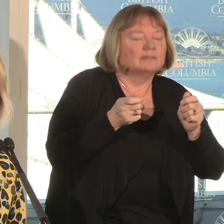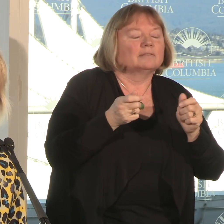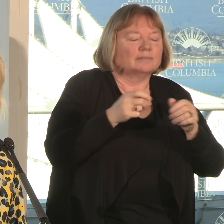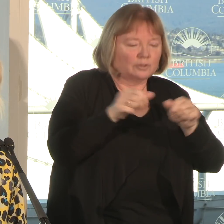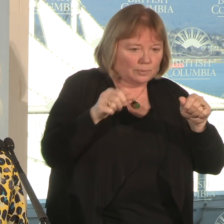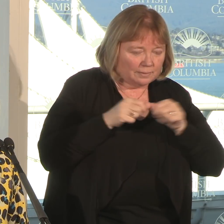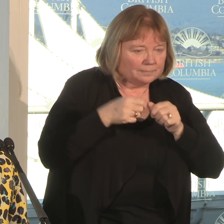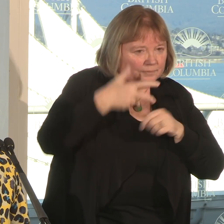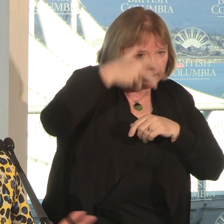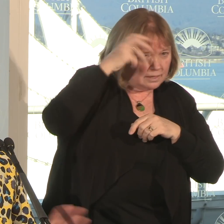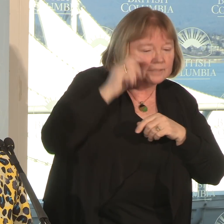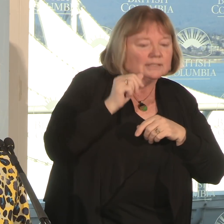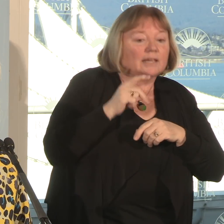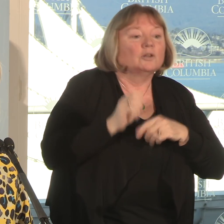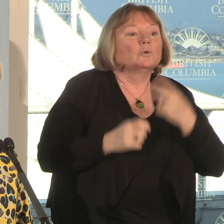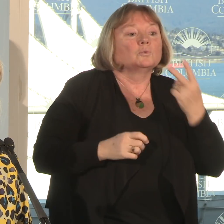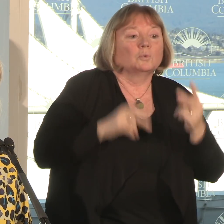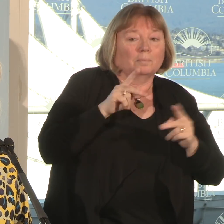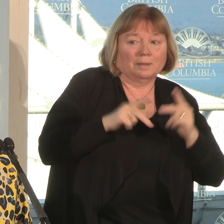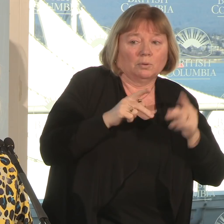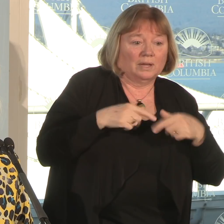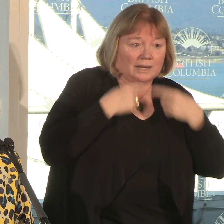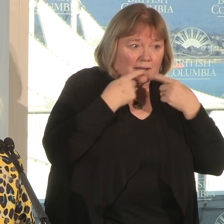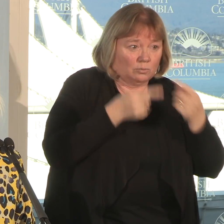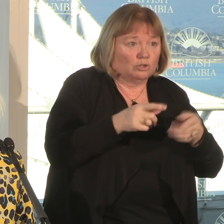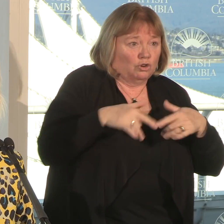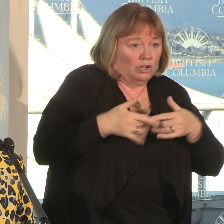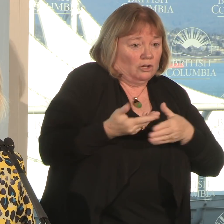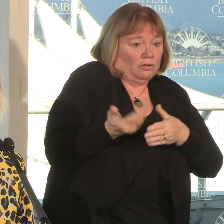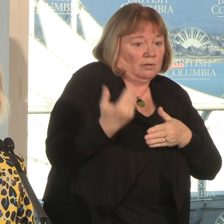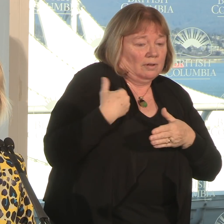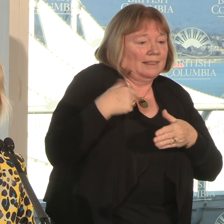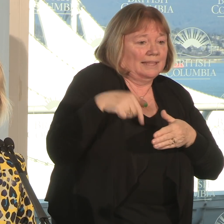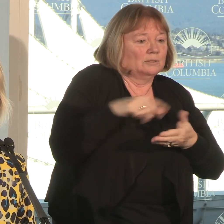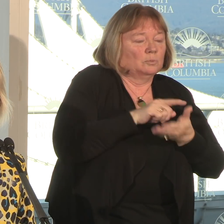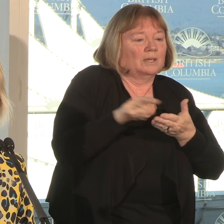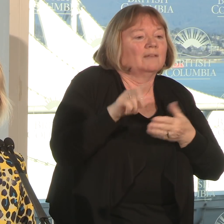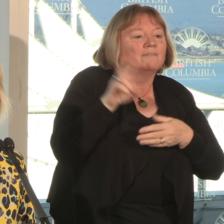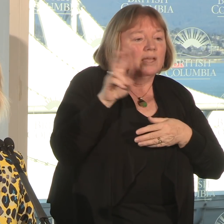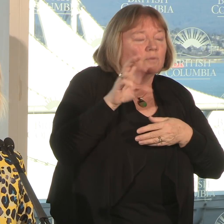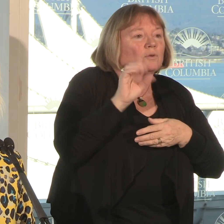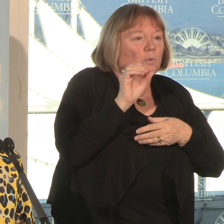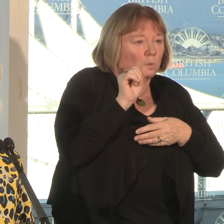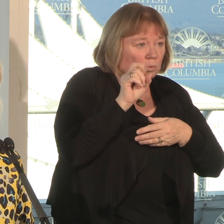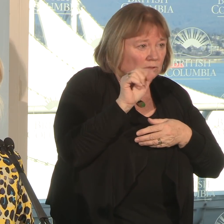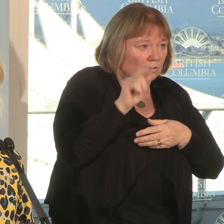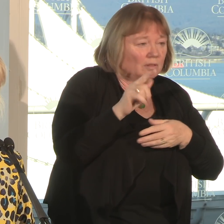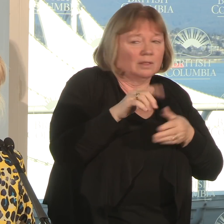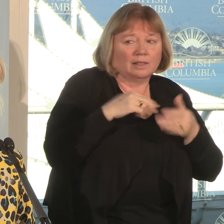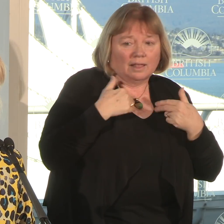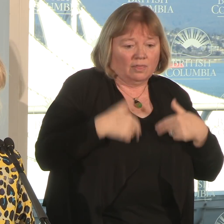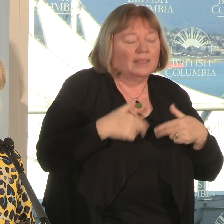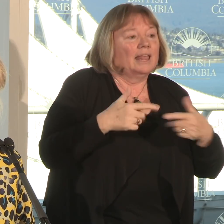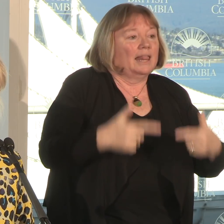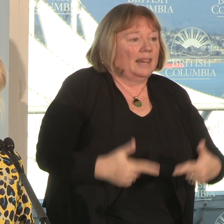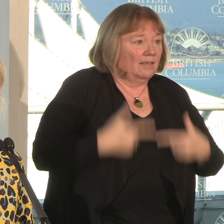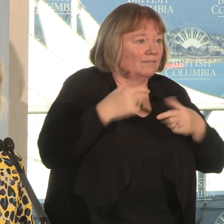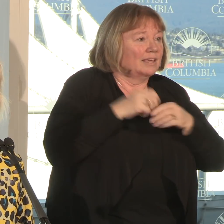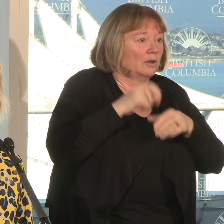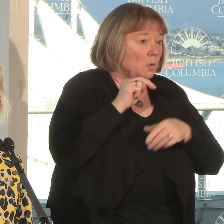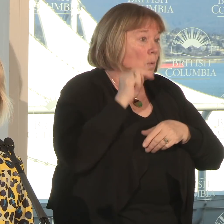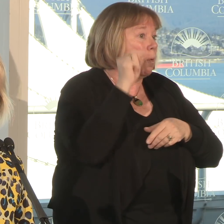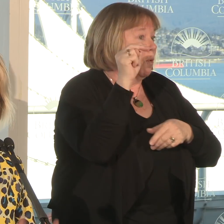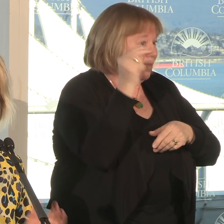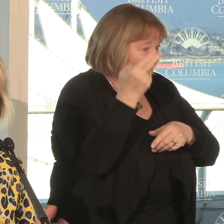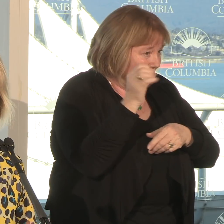2 of the people that we announced earlier this week who were in Vancouver Coastal Health, they actually reside in Northern Health,